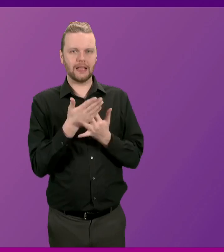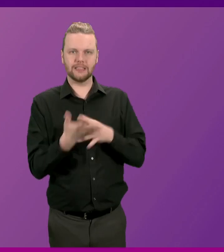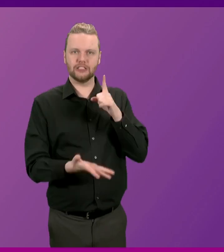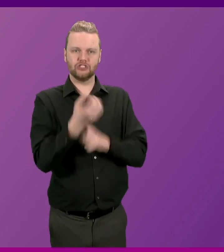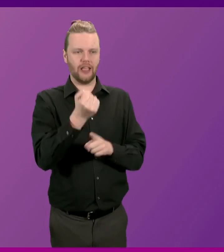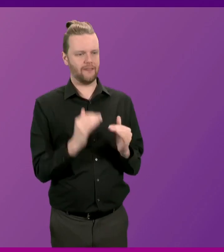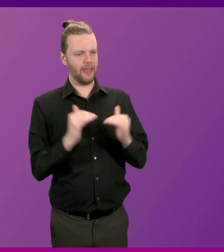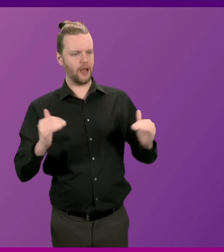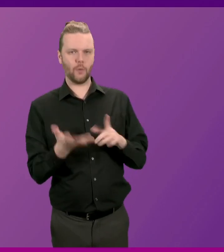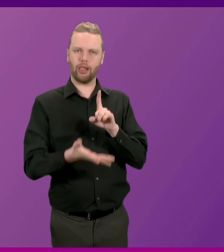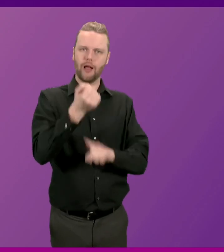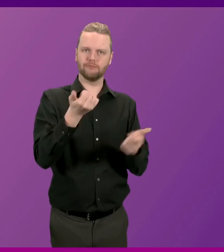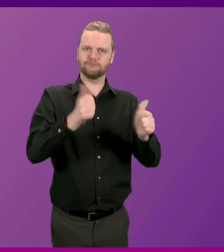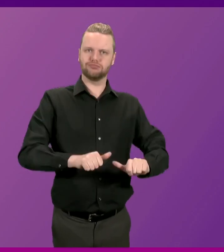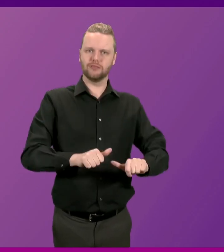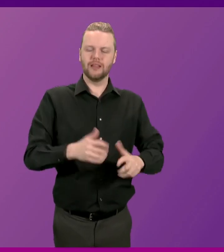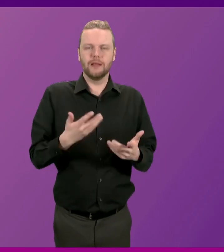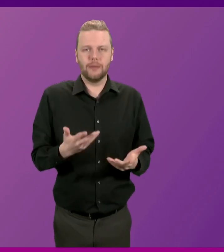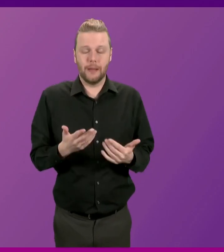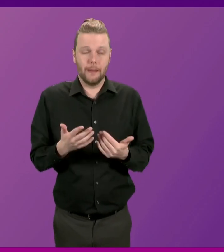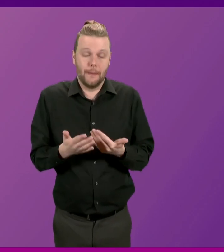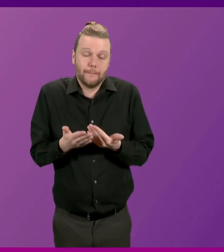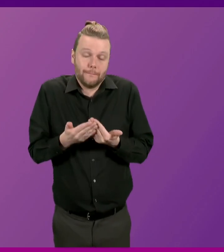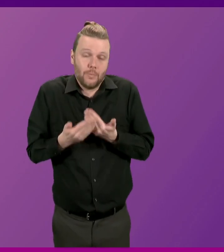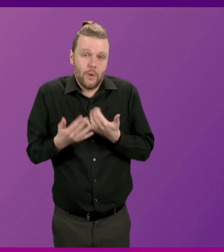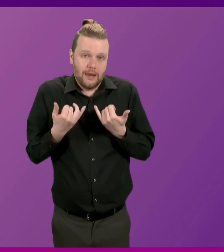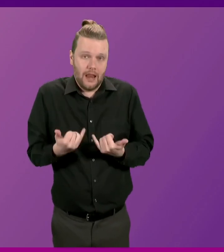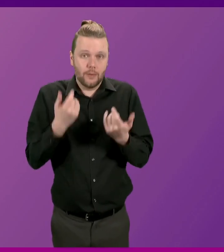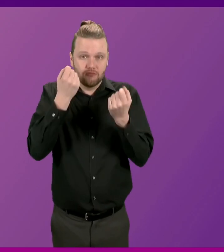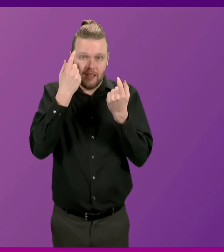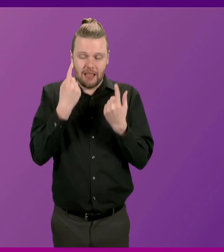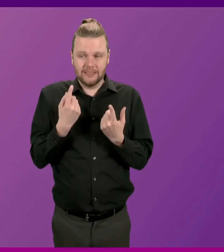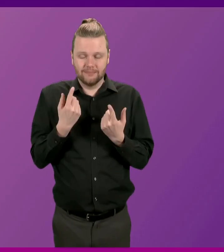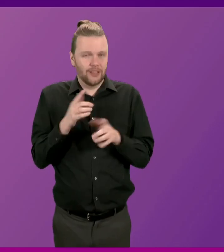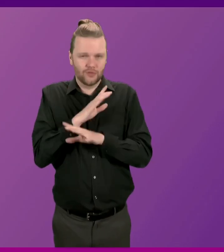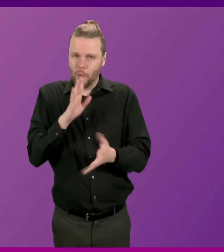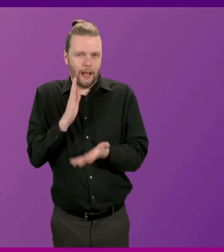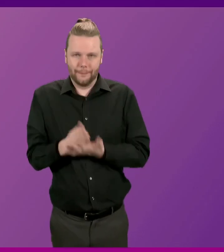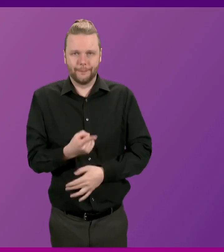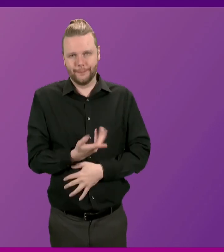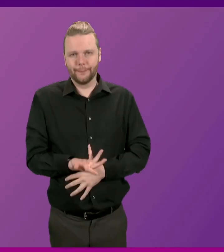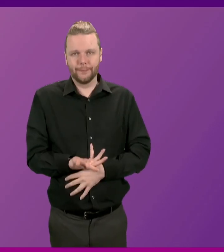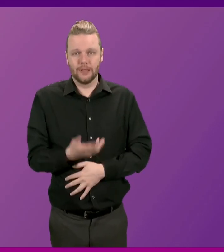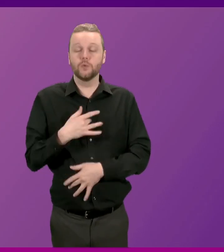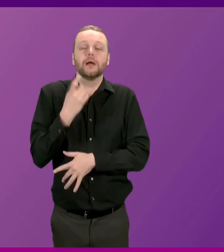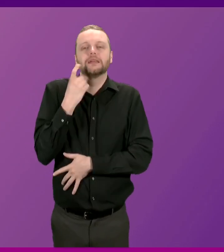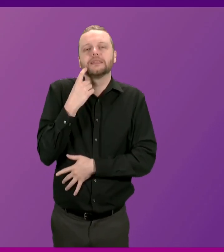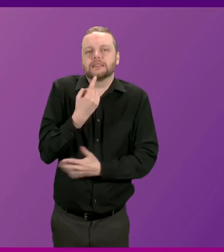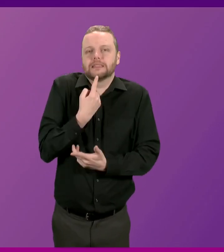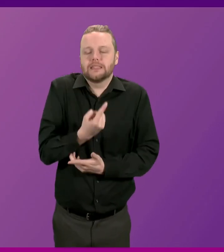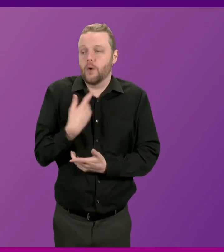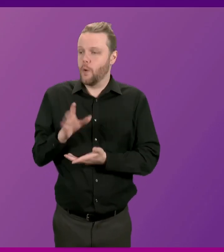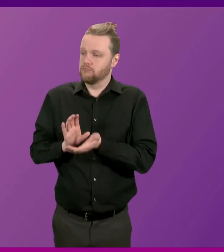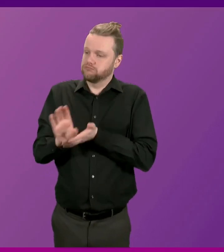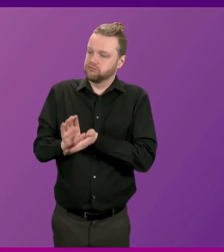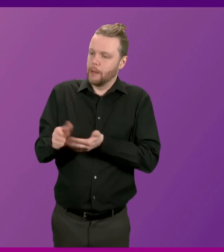or participation is achieved. And more now we're realising that that's not necessarily the case. So it would be easy to say, well, we can fund more